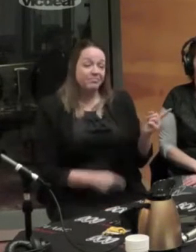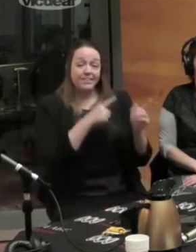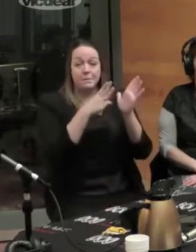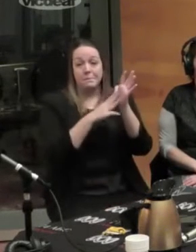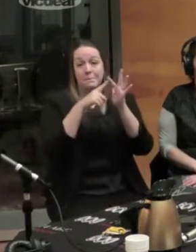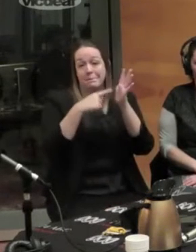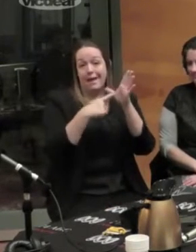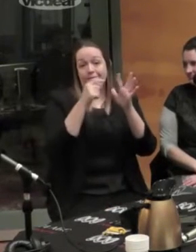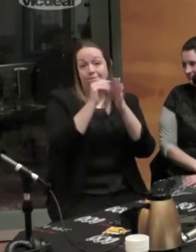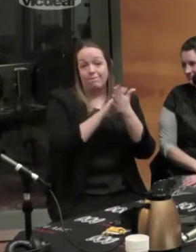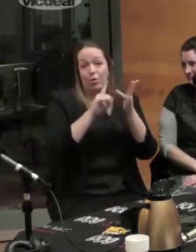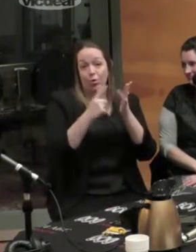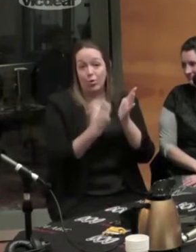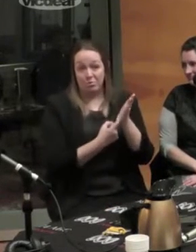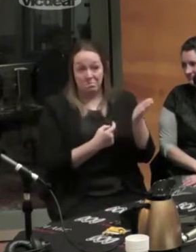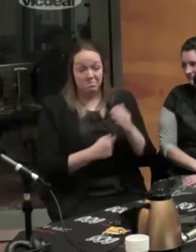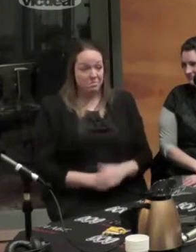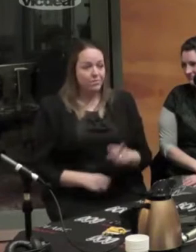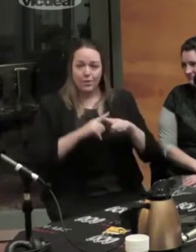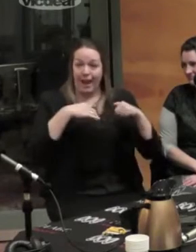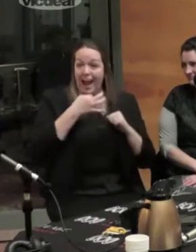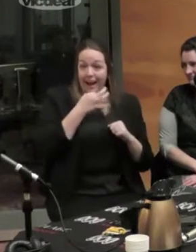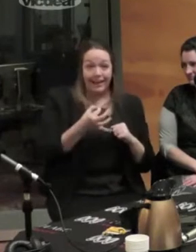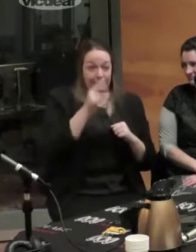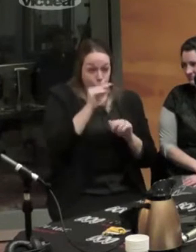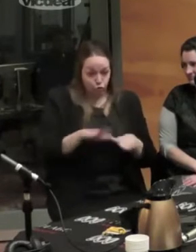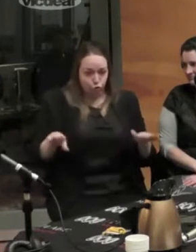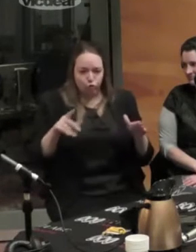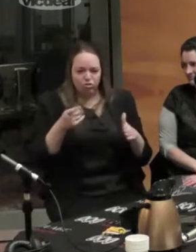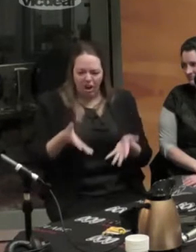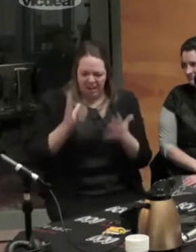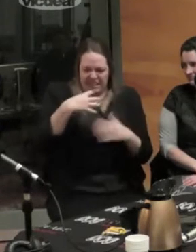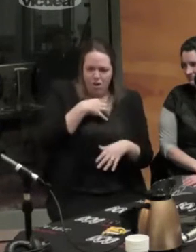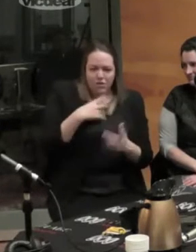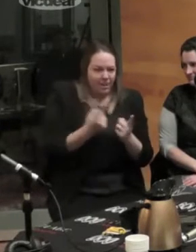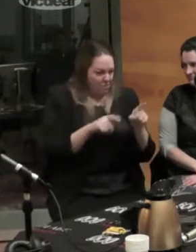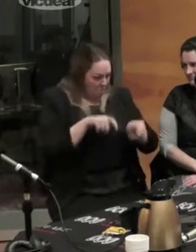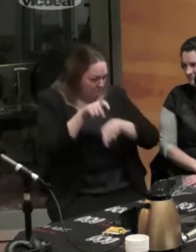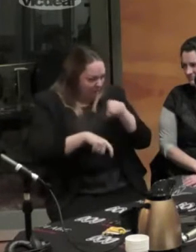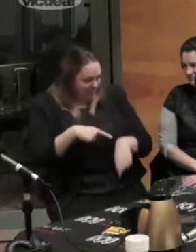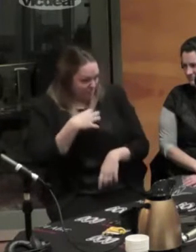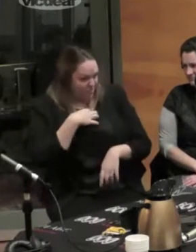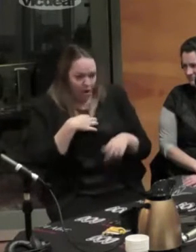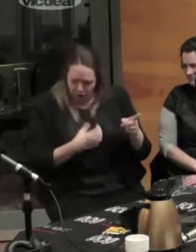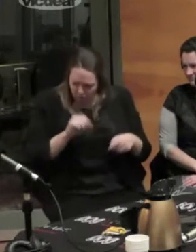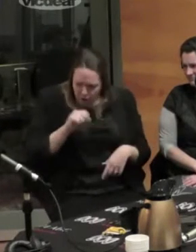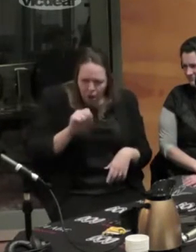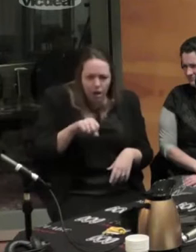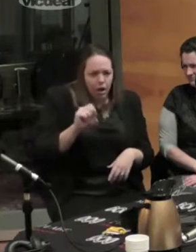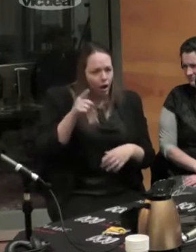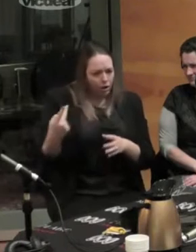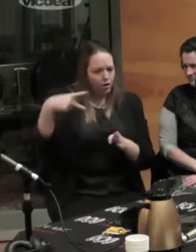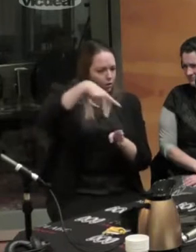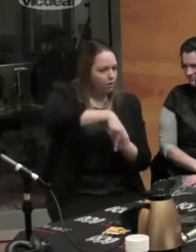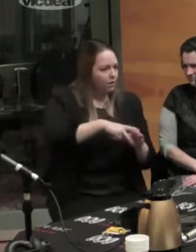Isn't it? It's like we're asking little people to do pretty scary things. What, ride a bike? Yeah. You get on a thing that's going to...